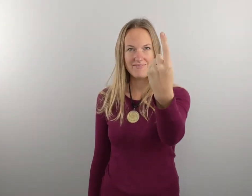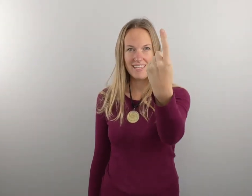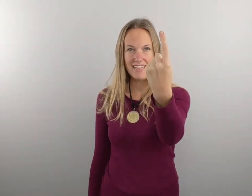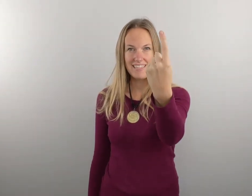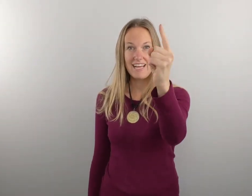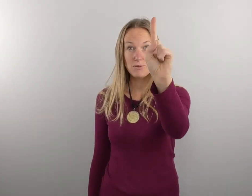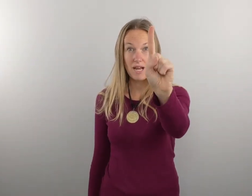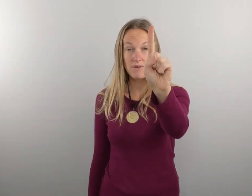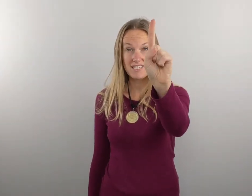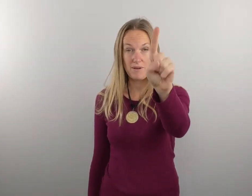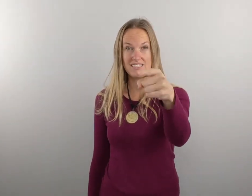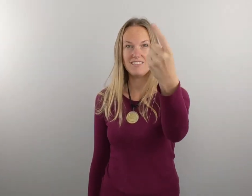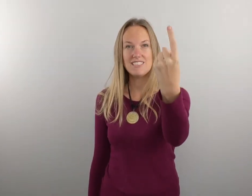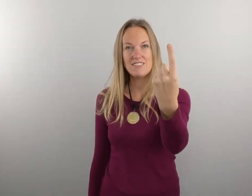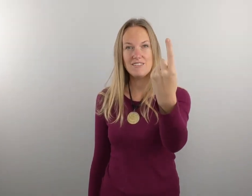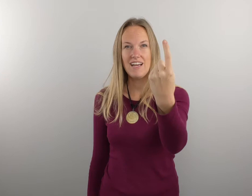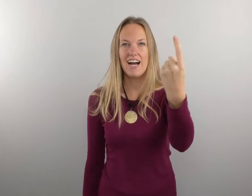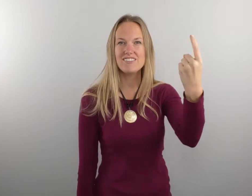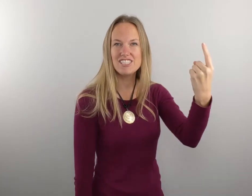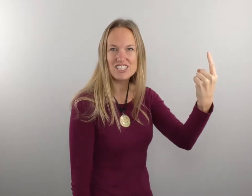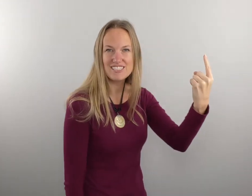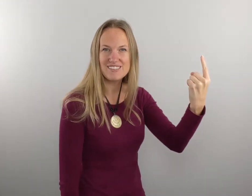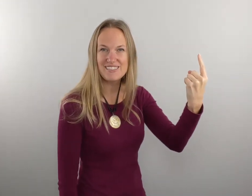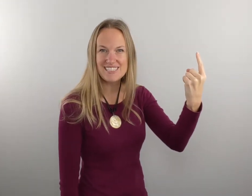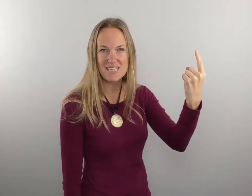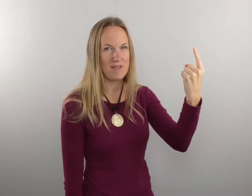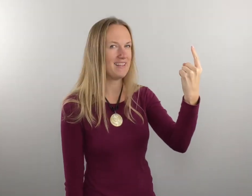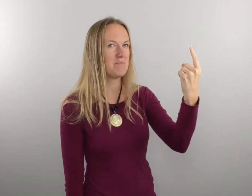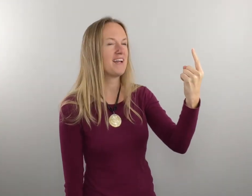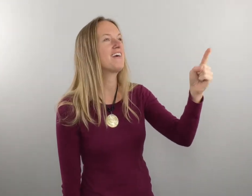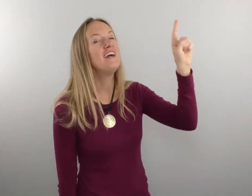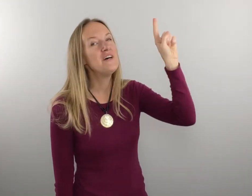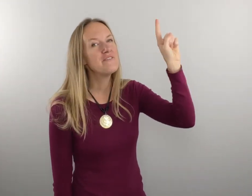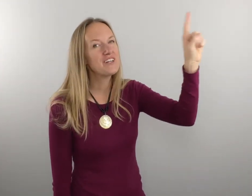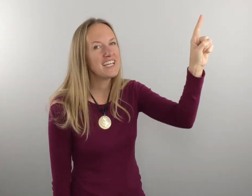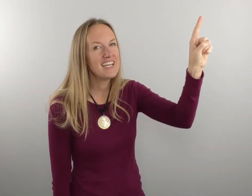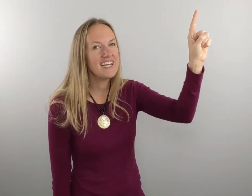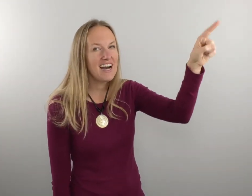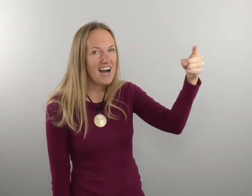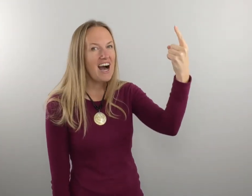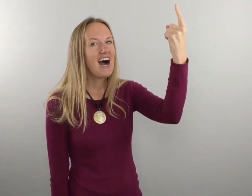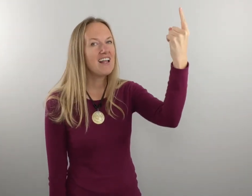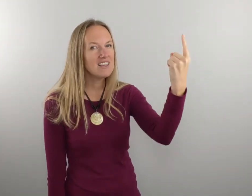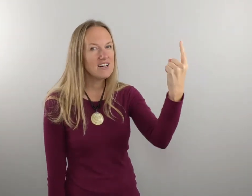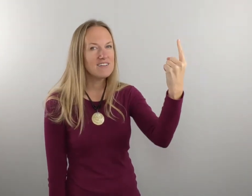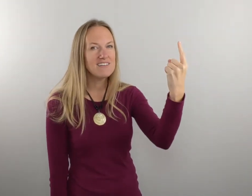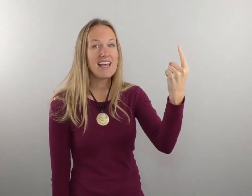like that. That's what I would expect you to do. I'm just turned so you can see me a little better. For He alone, and